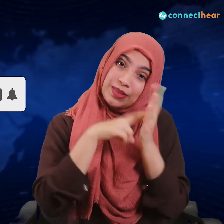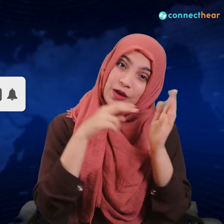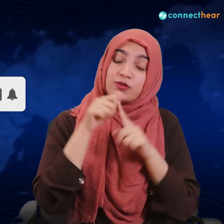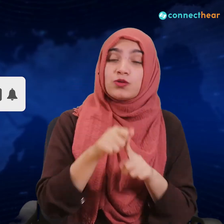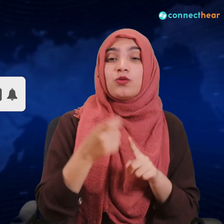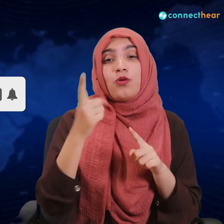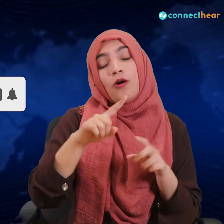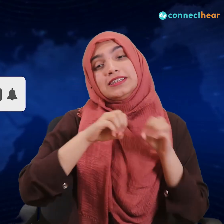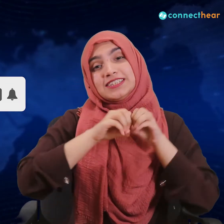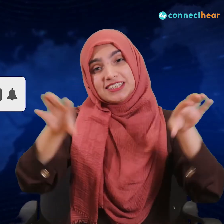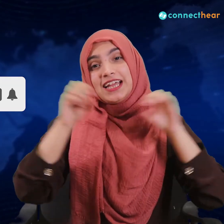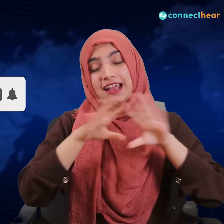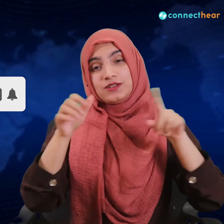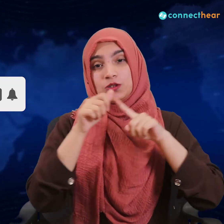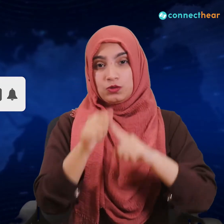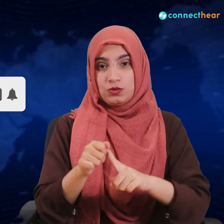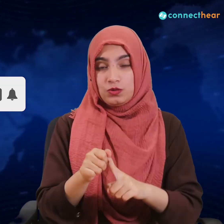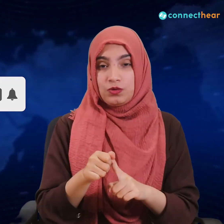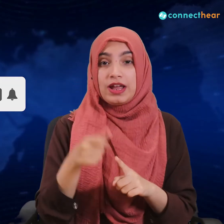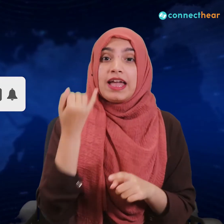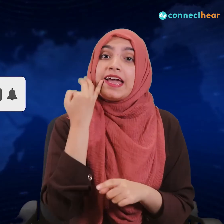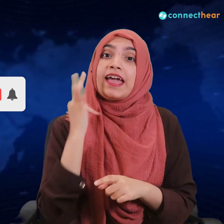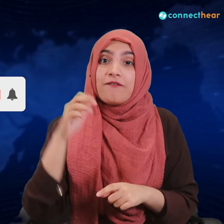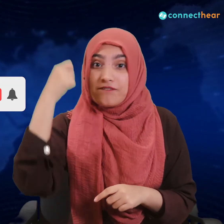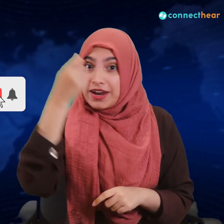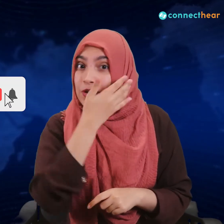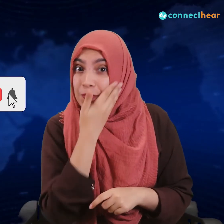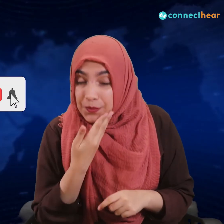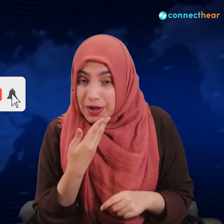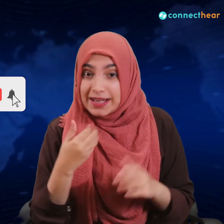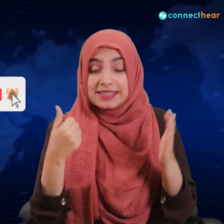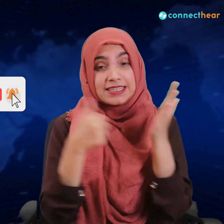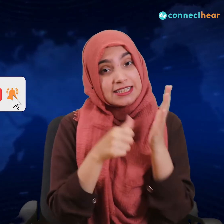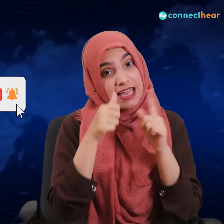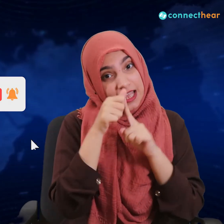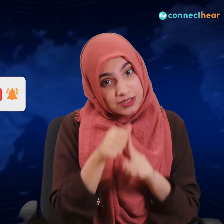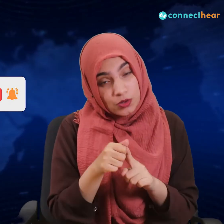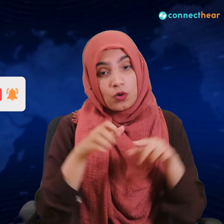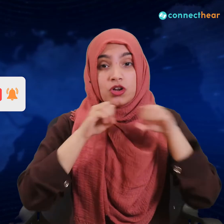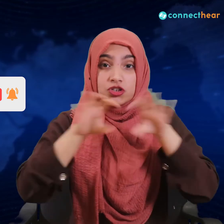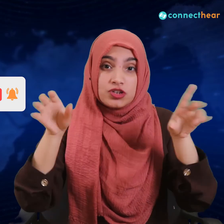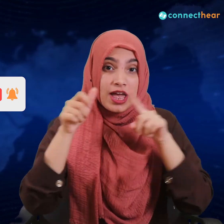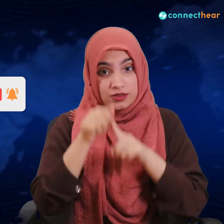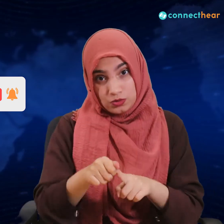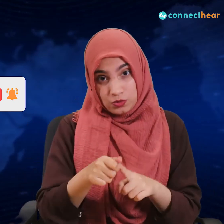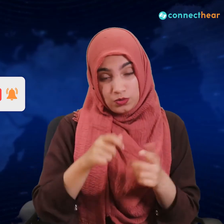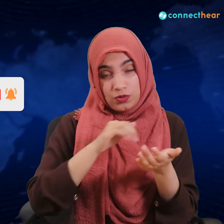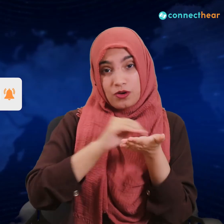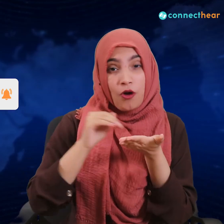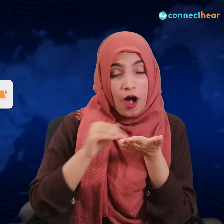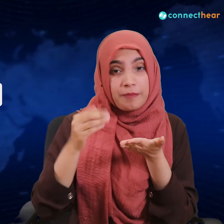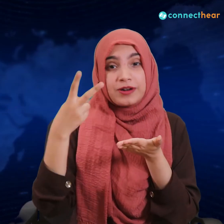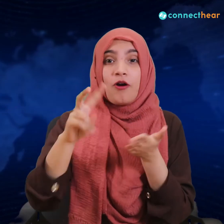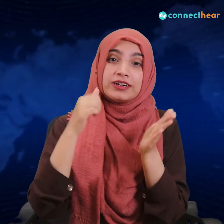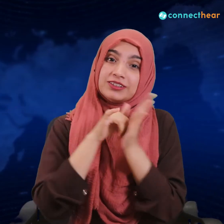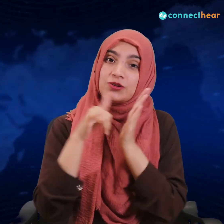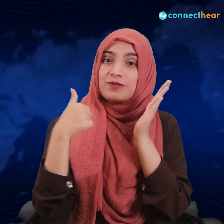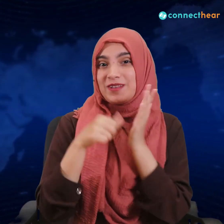with others. If you like the video, don't forget to like, share, comment, and subscribe. Bye.